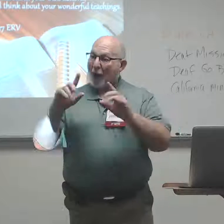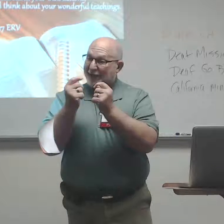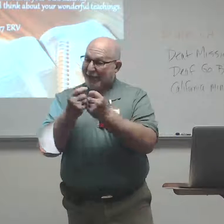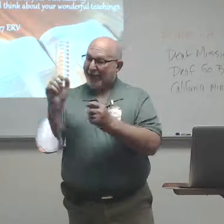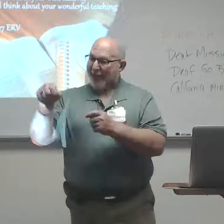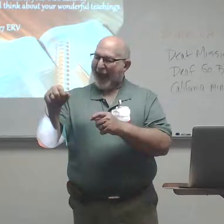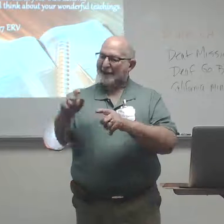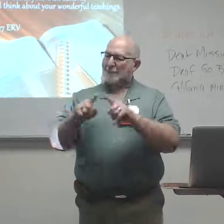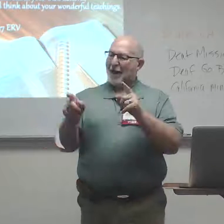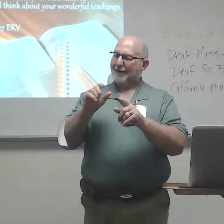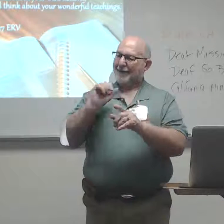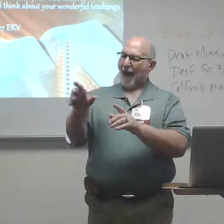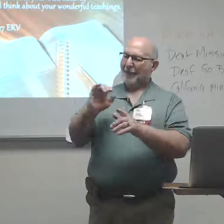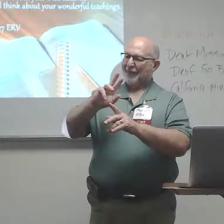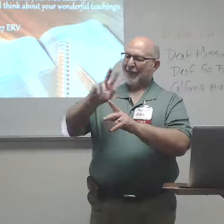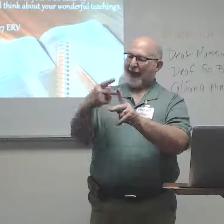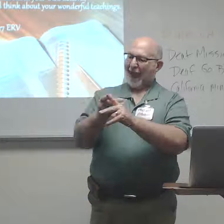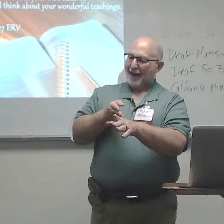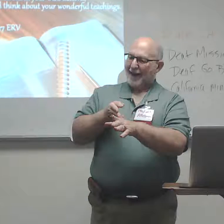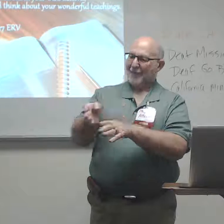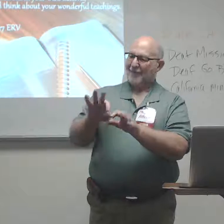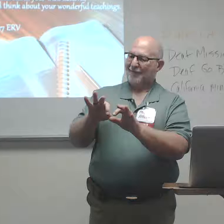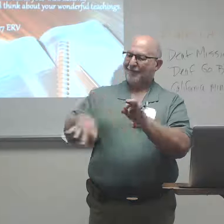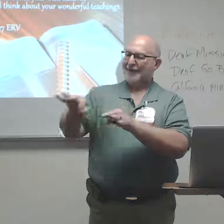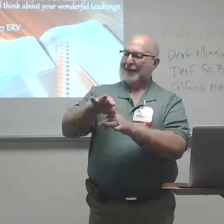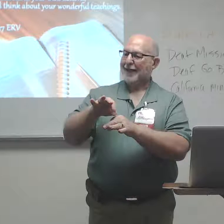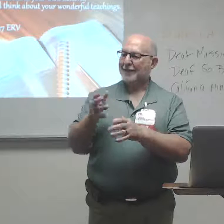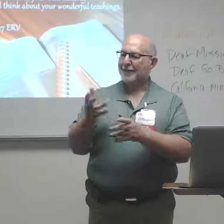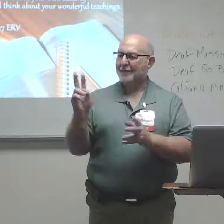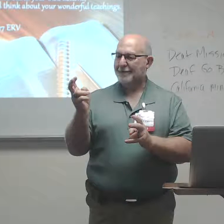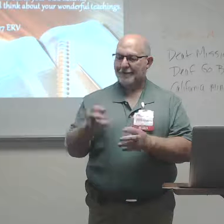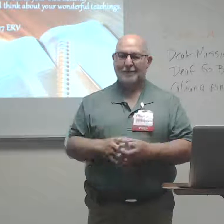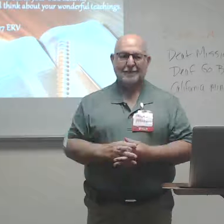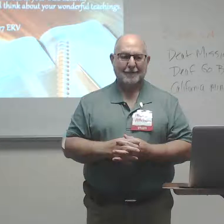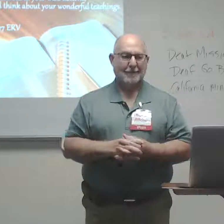Not enough teamwork. Not enough connection.